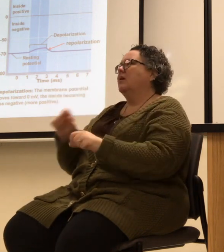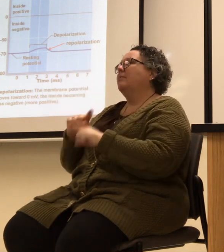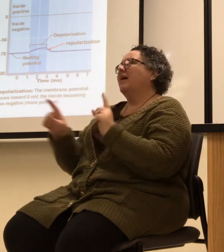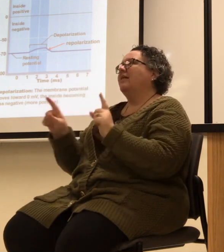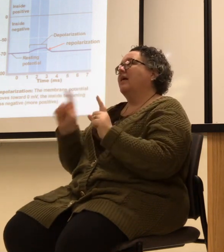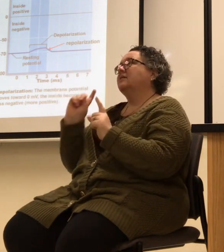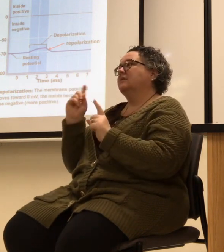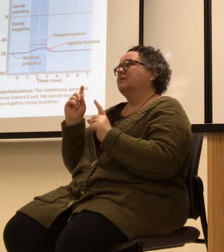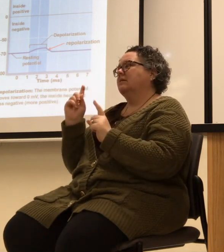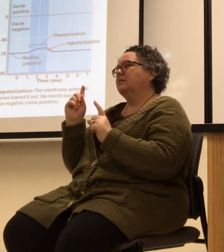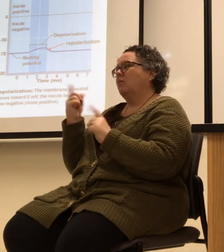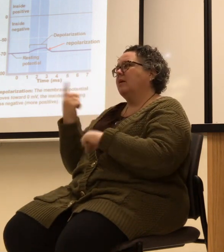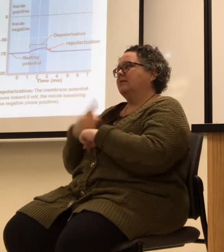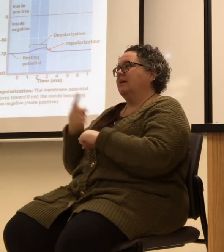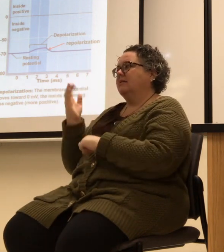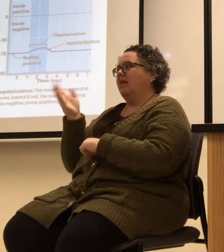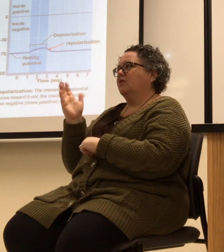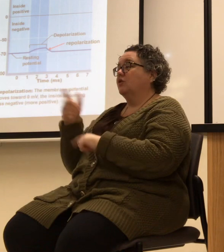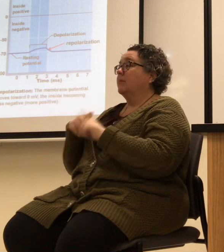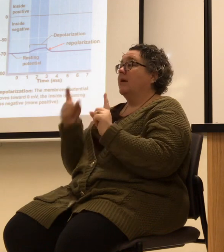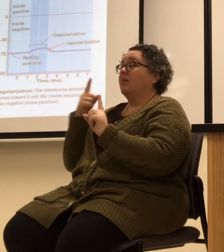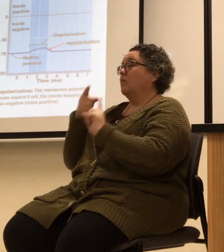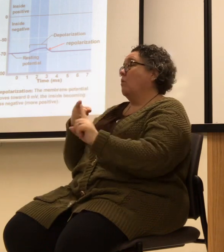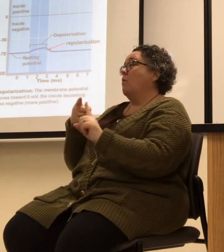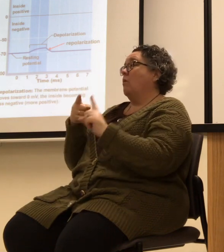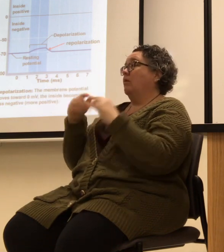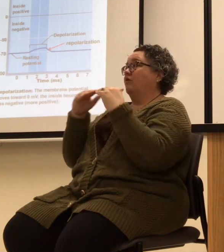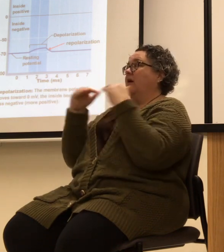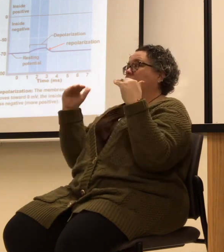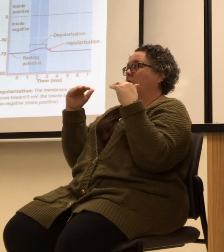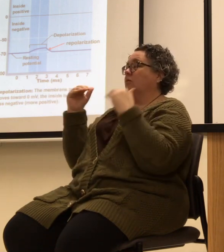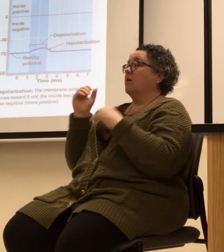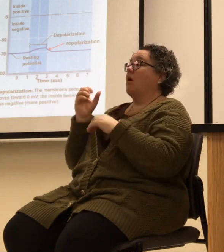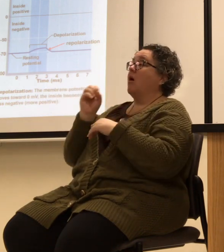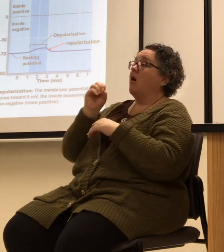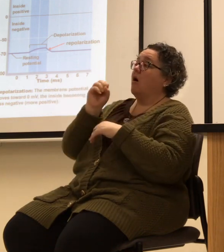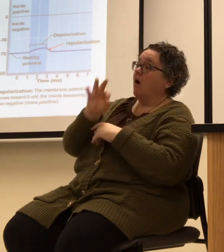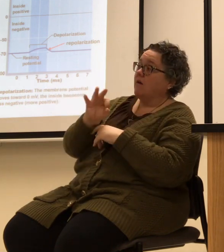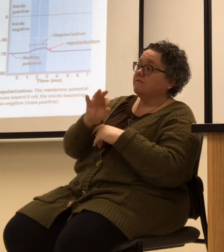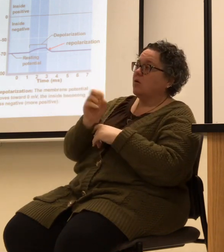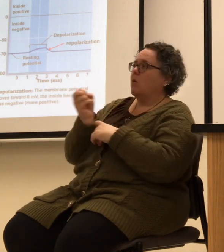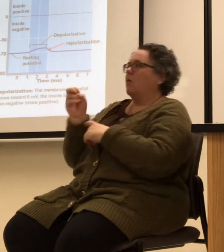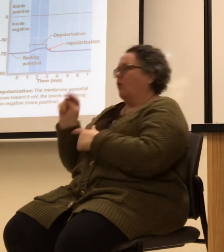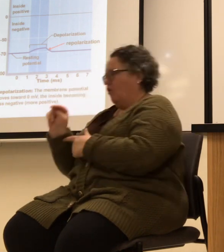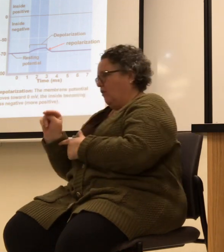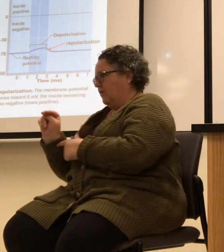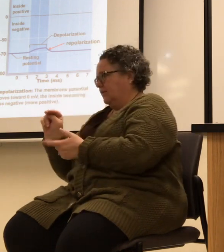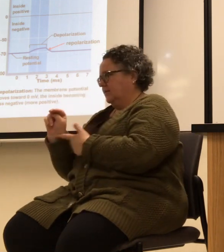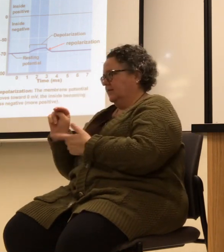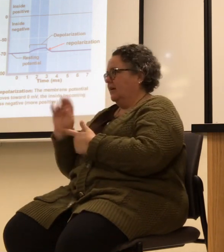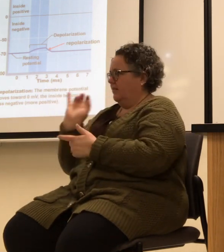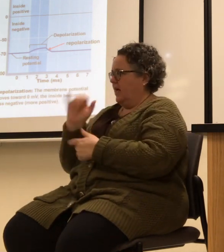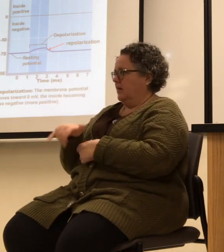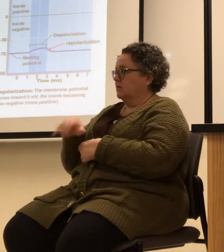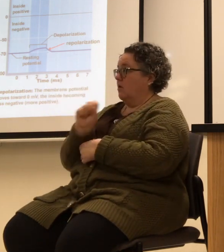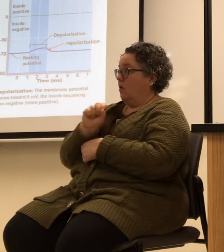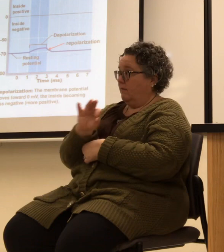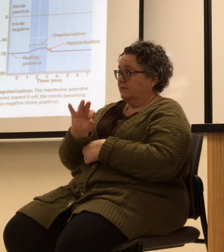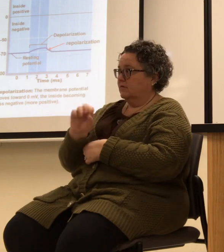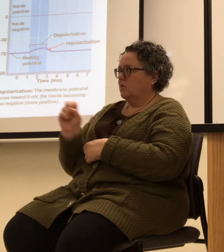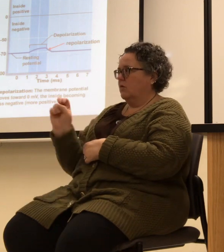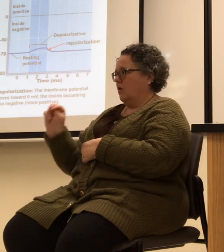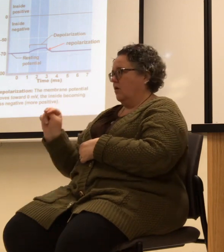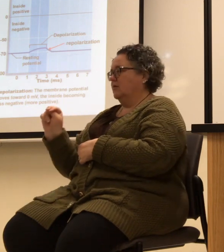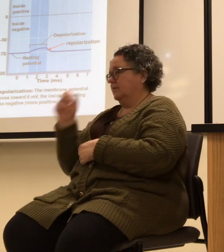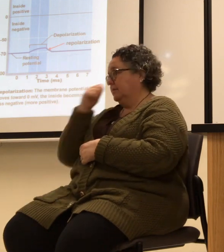lecture. But the goal is off or on, right? Off. You gave it a